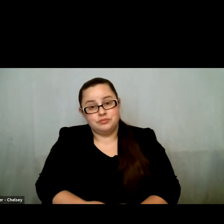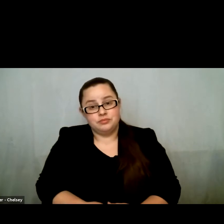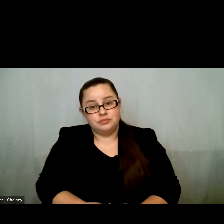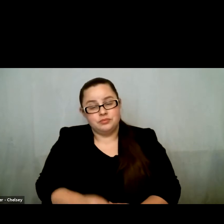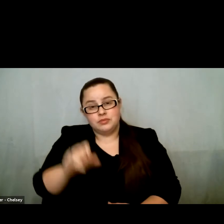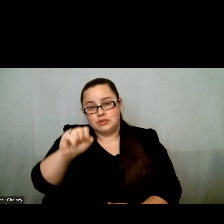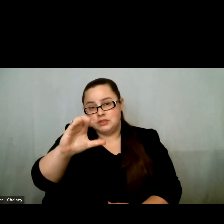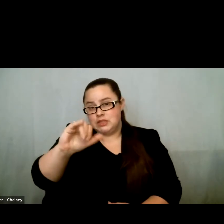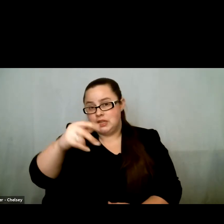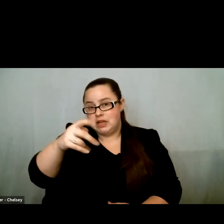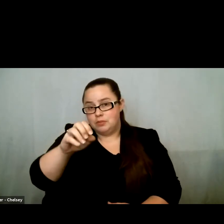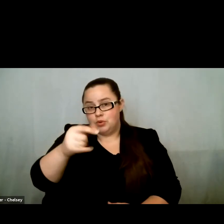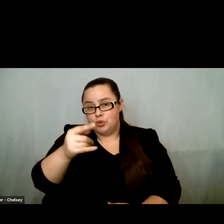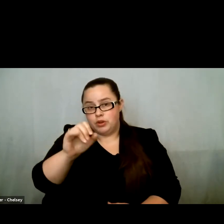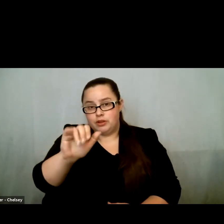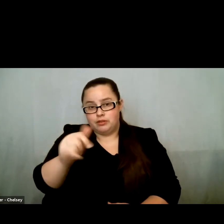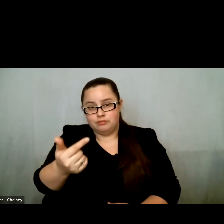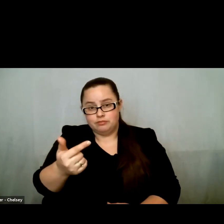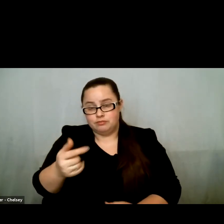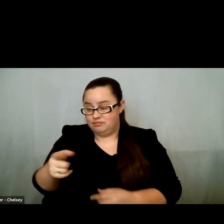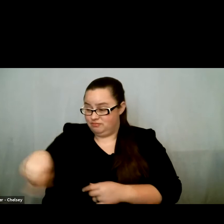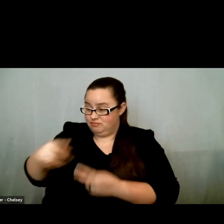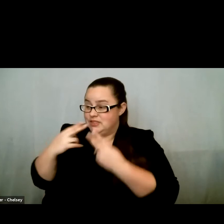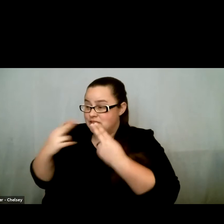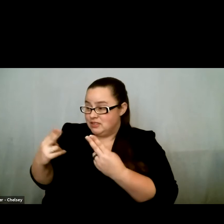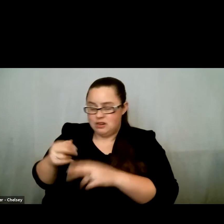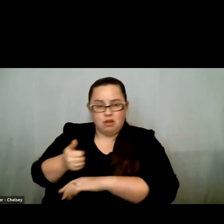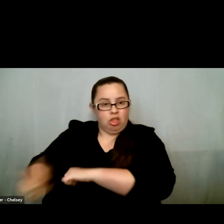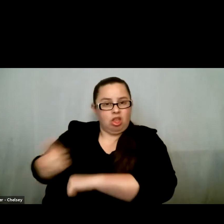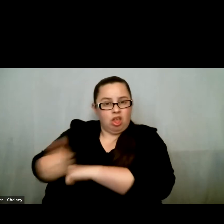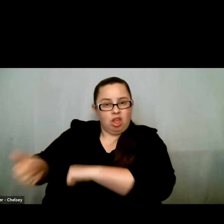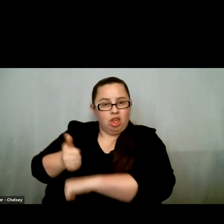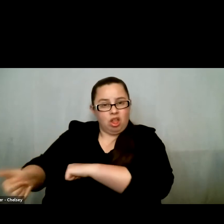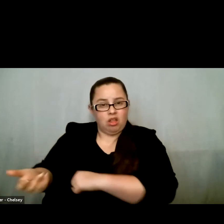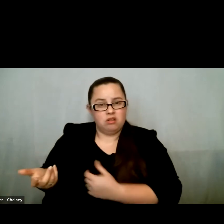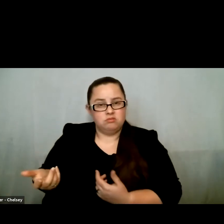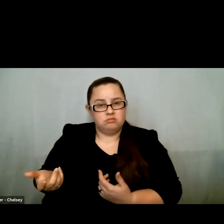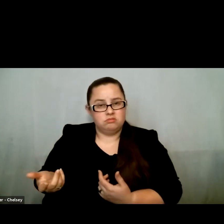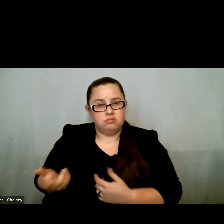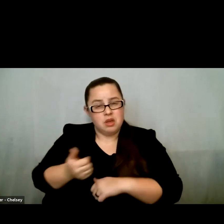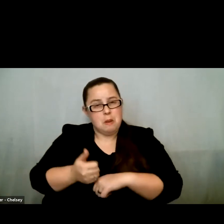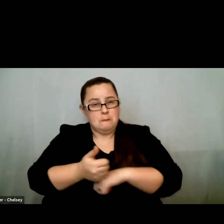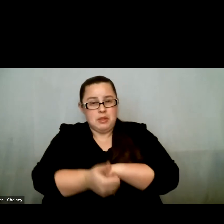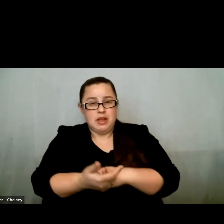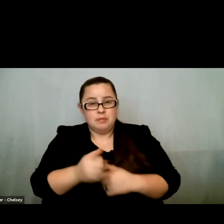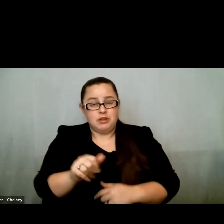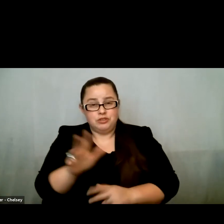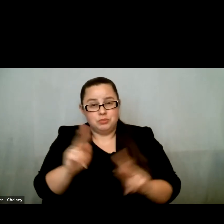Scapegoating. You're blaming. If they're blaming Asians for the China virus